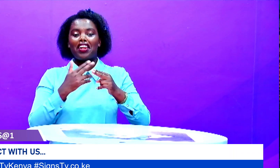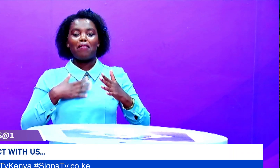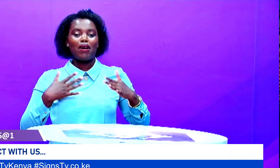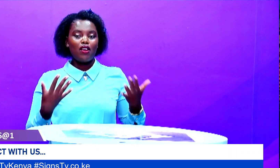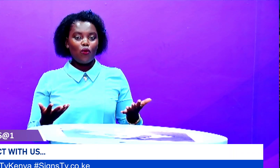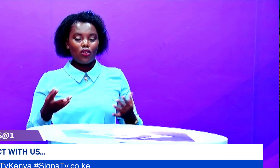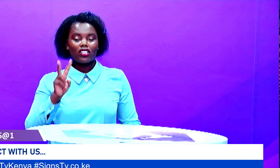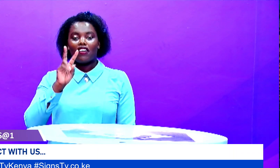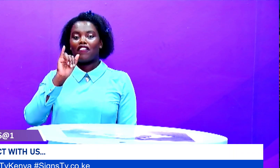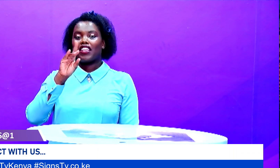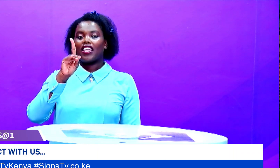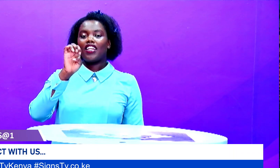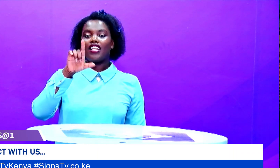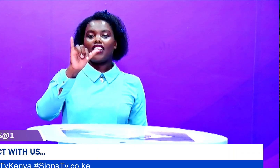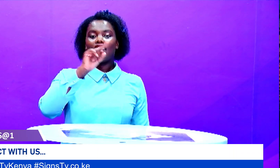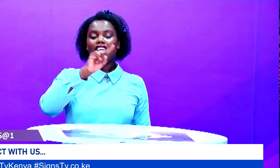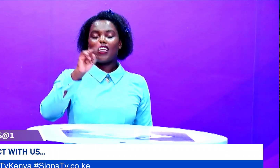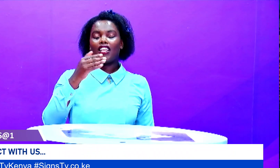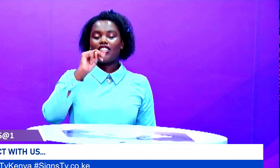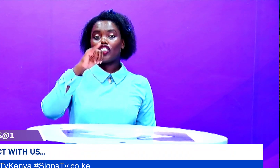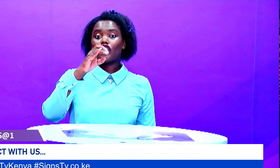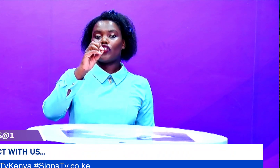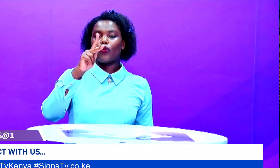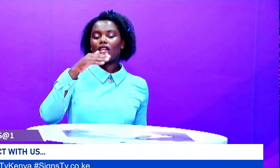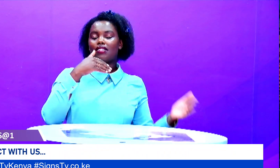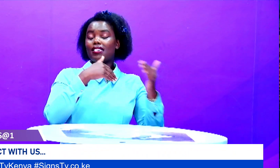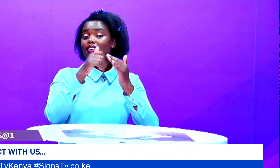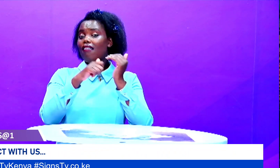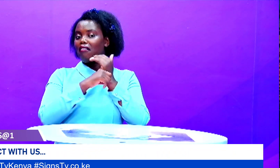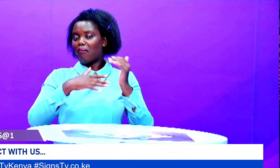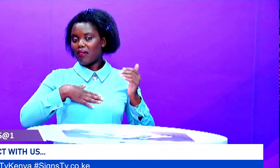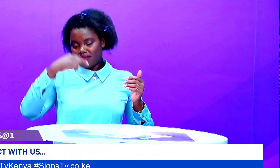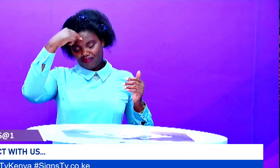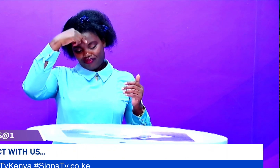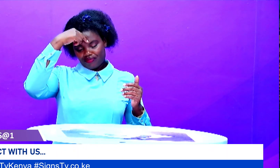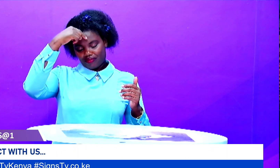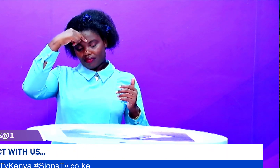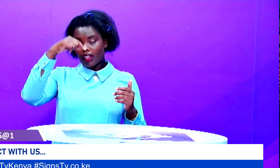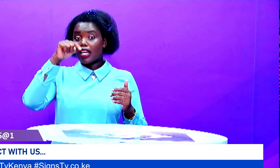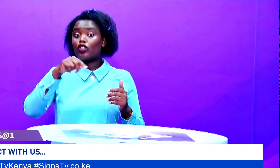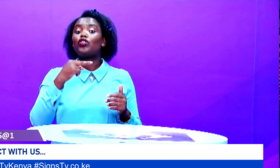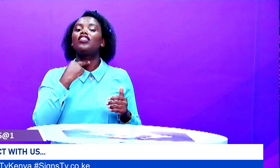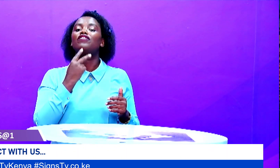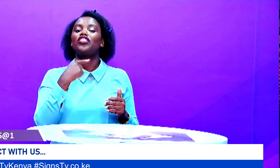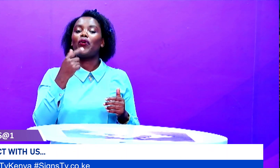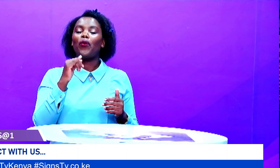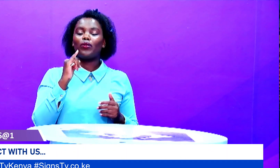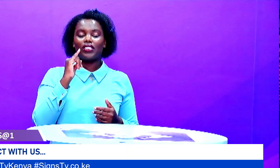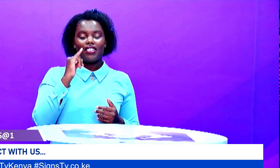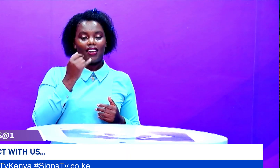international. I am your host Videlis Njoki, and that is my sign name. And today, sign